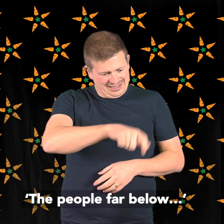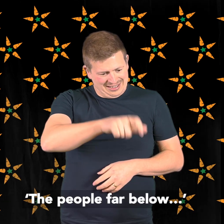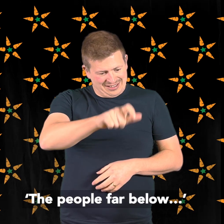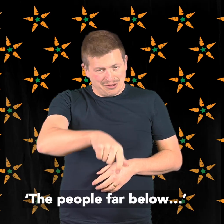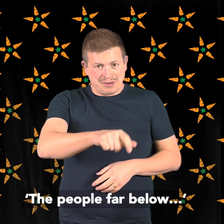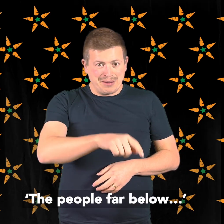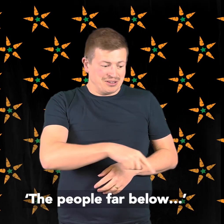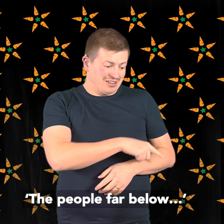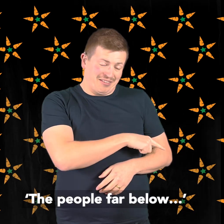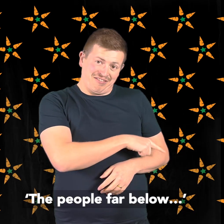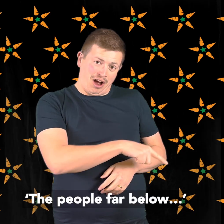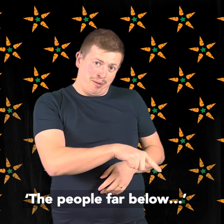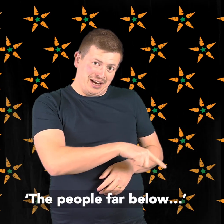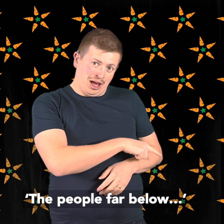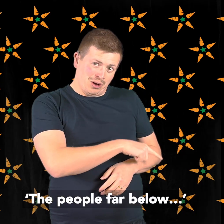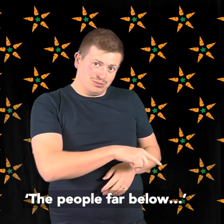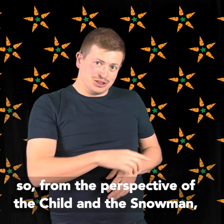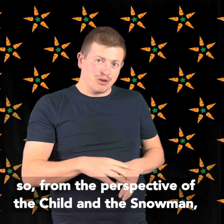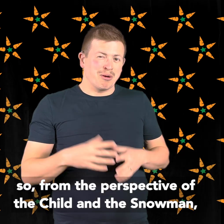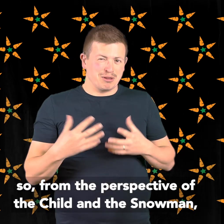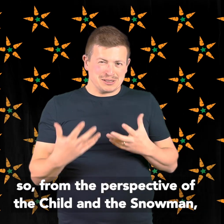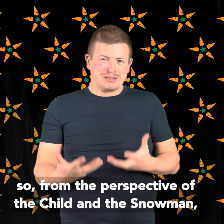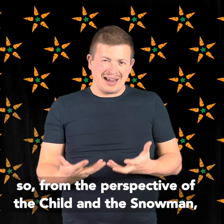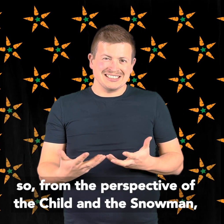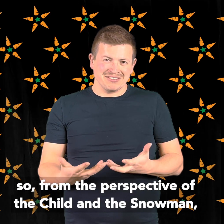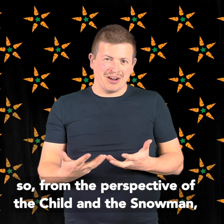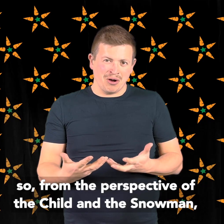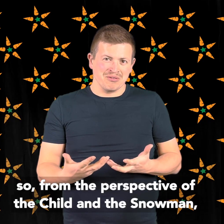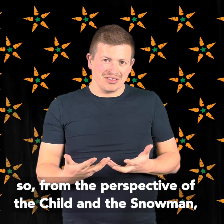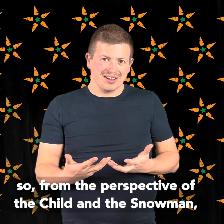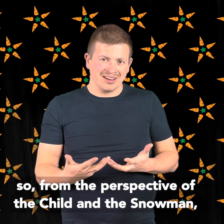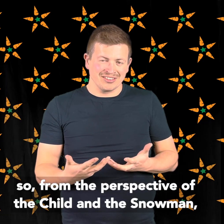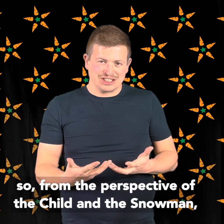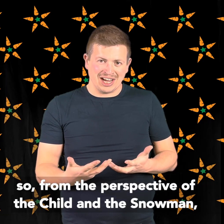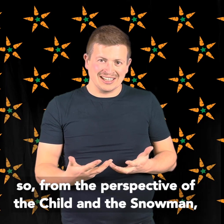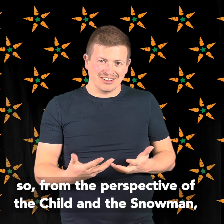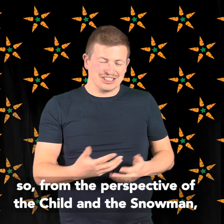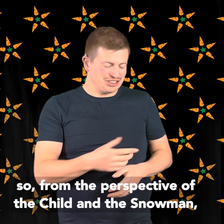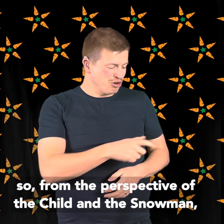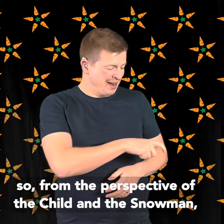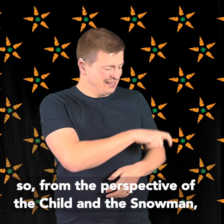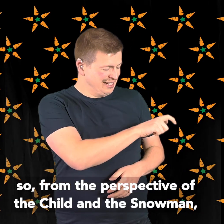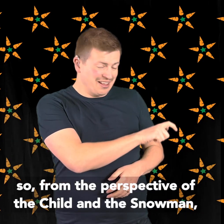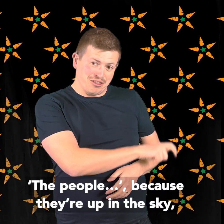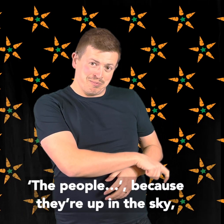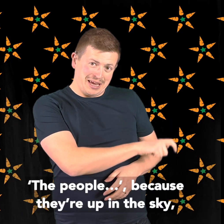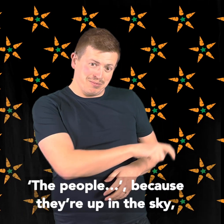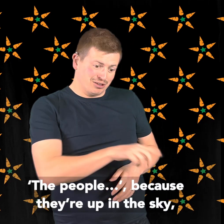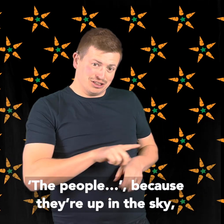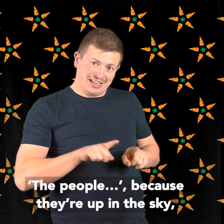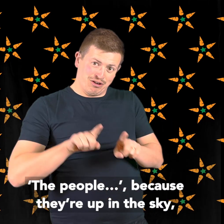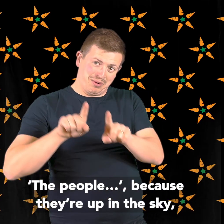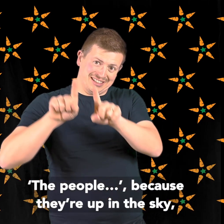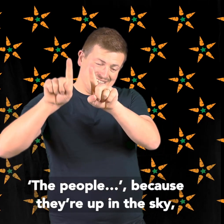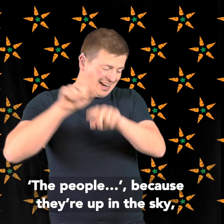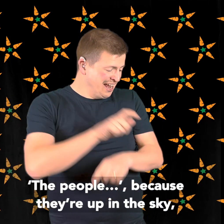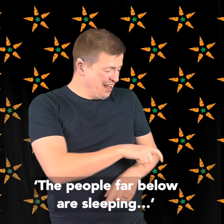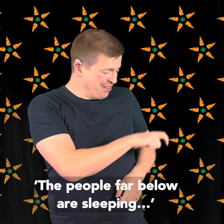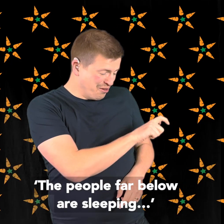the people far below, so from the perspective of the child and the snowman, the people, if they're up in the sky, the